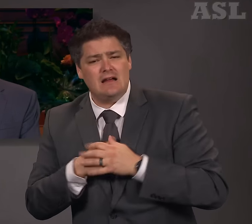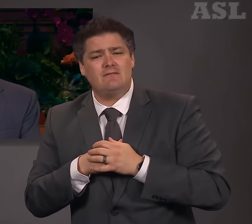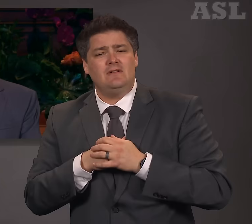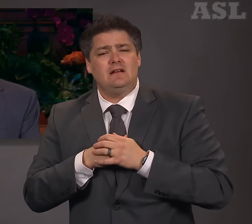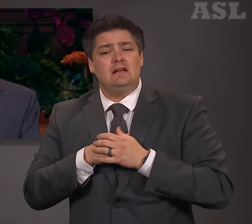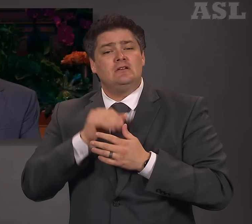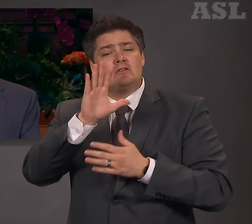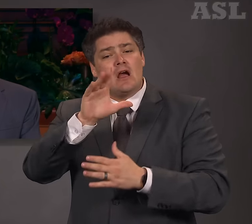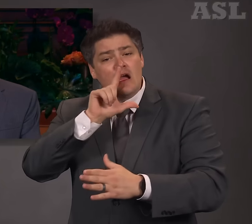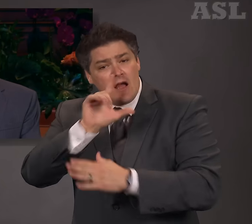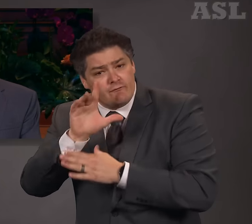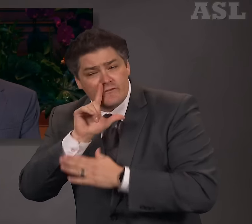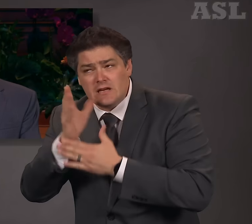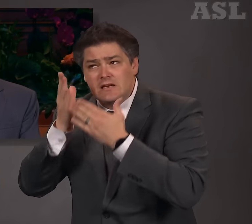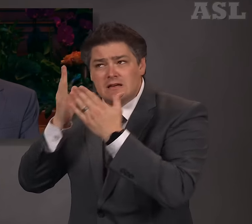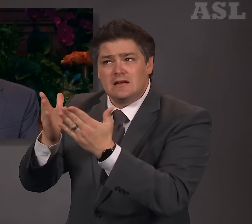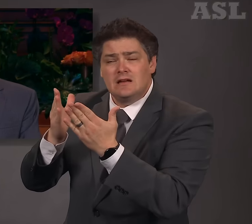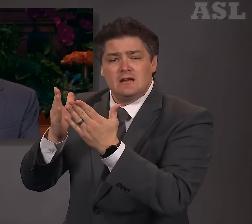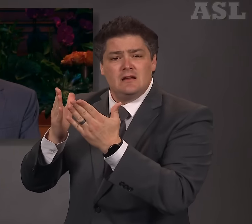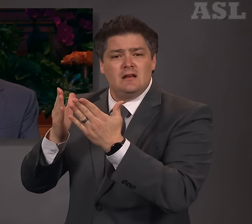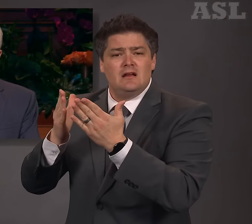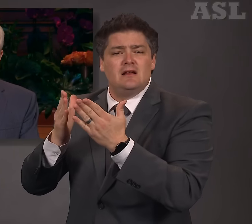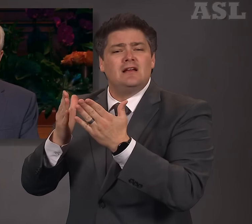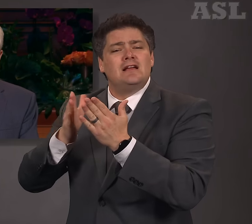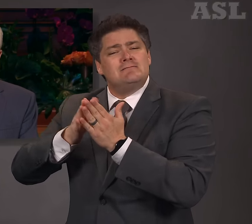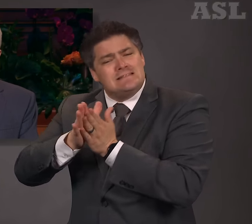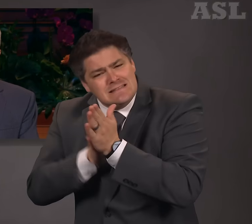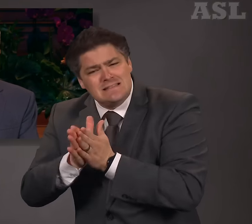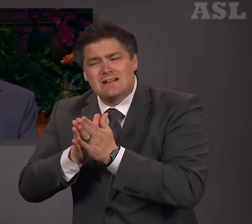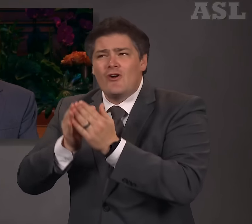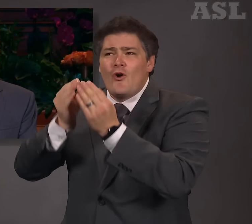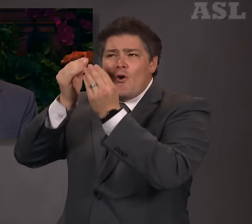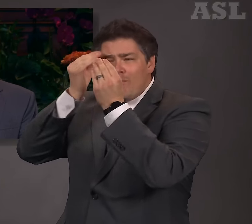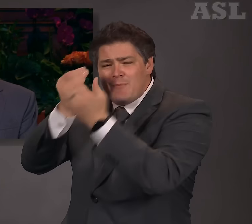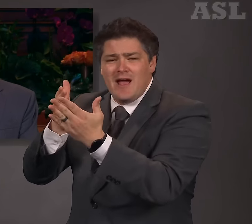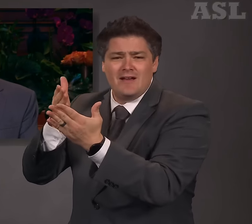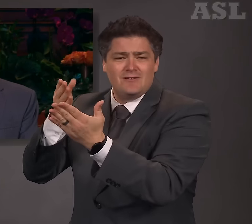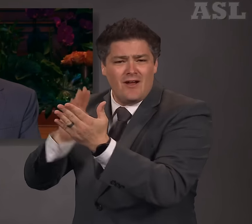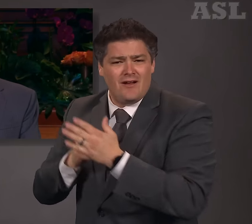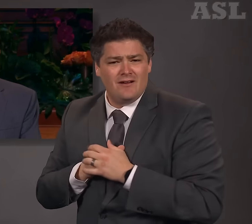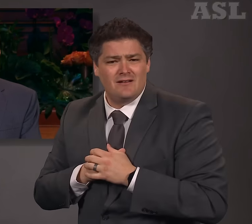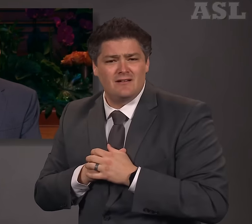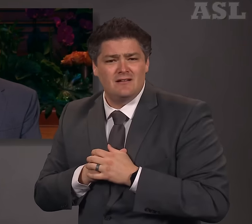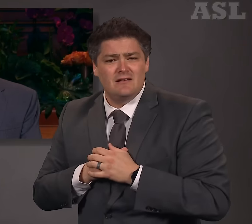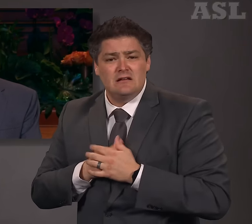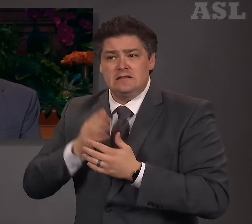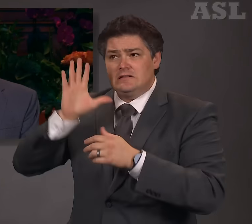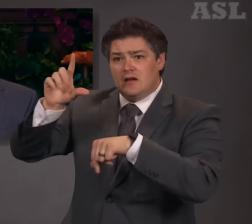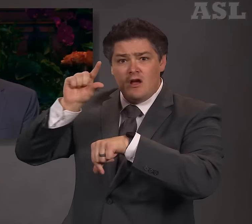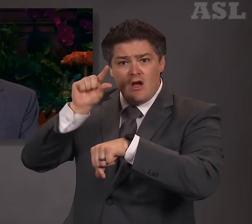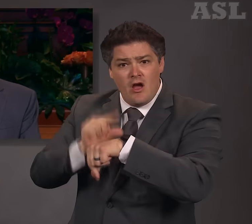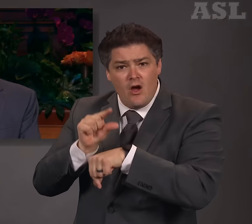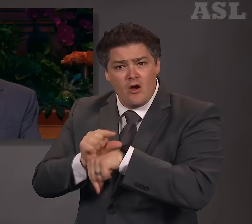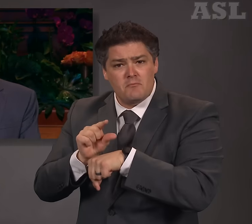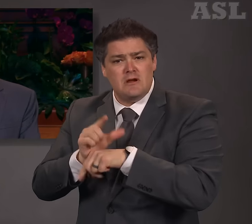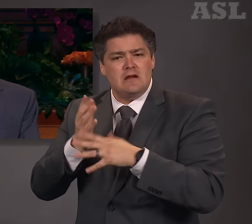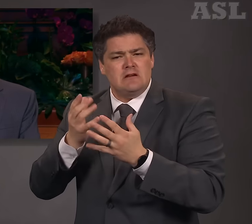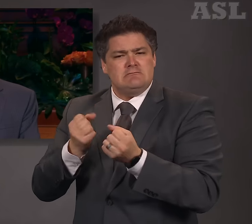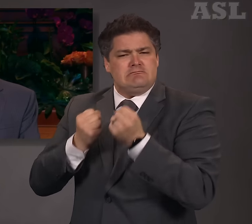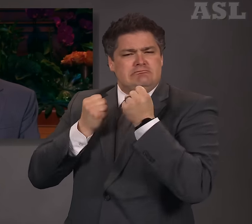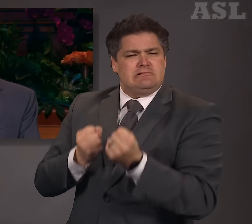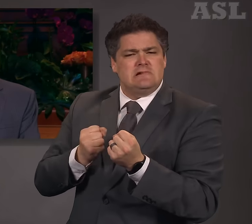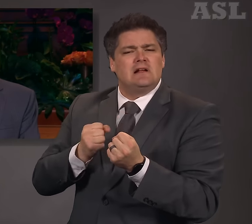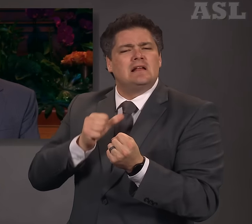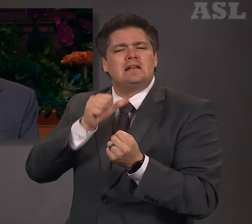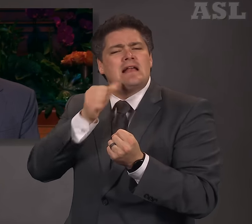past and the harvest ended and your souls not saved. Be zealous in keeping your covenants with